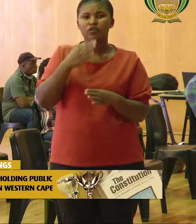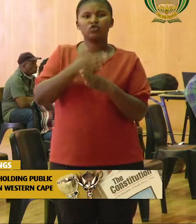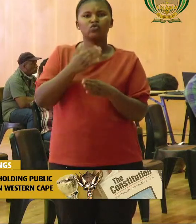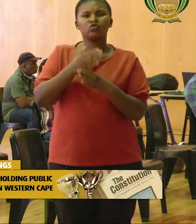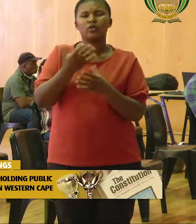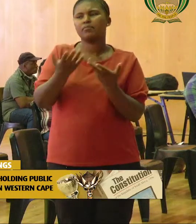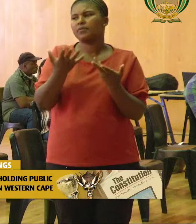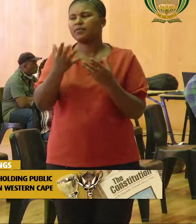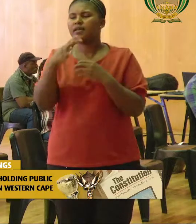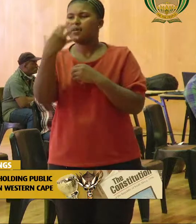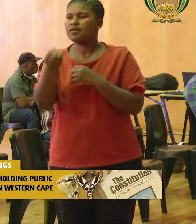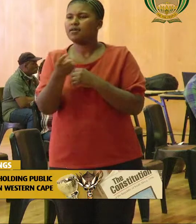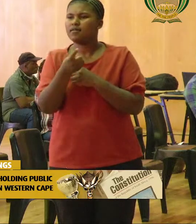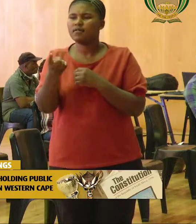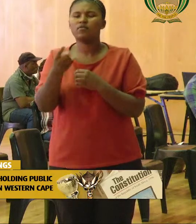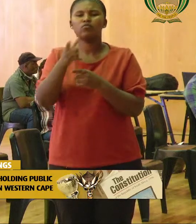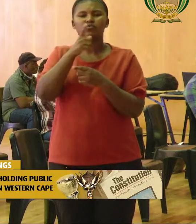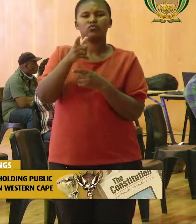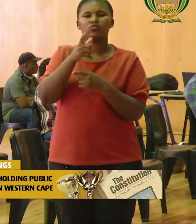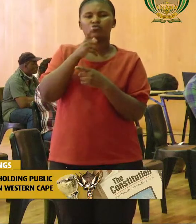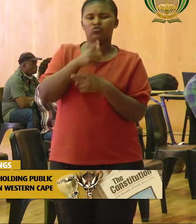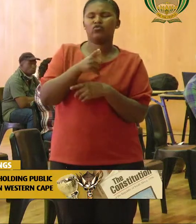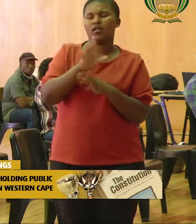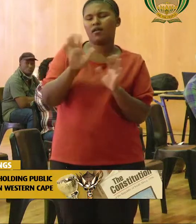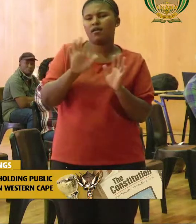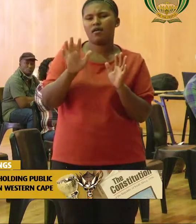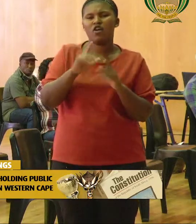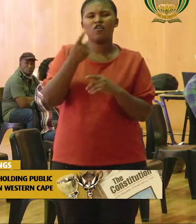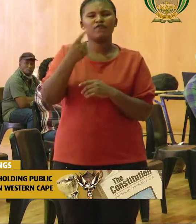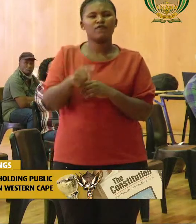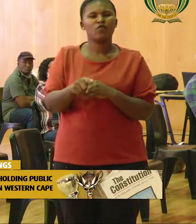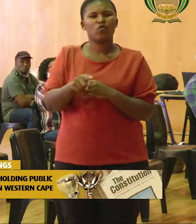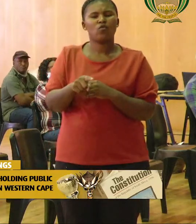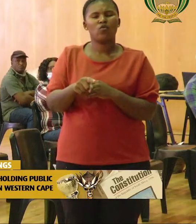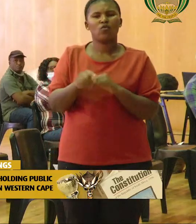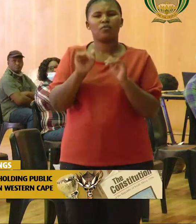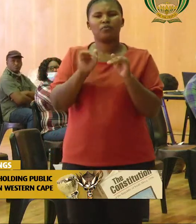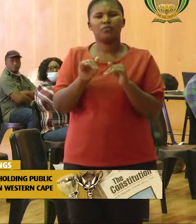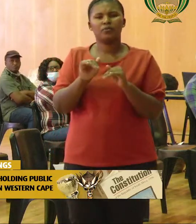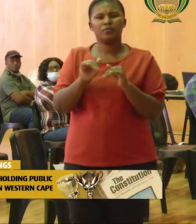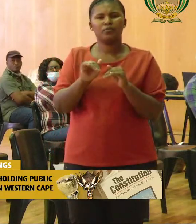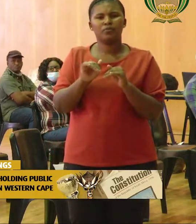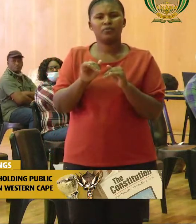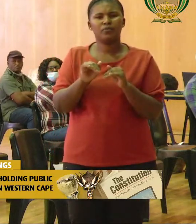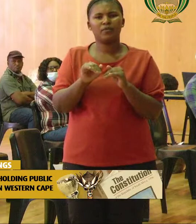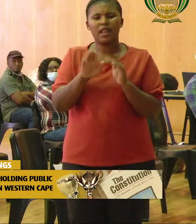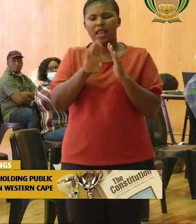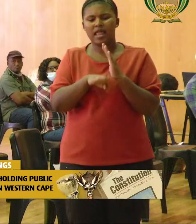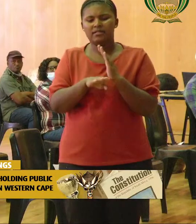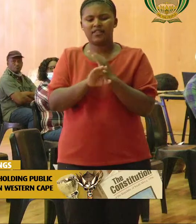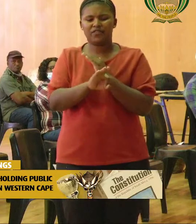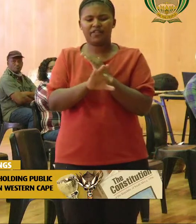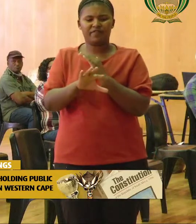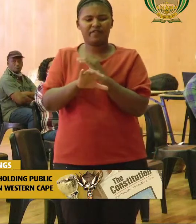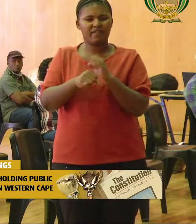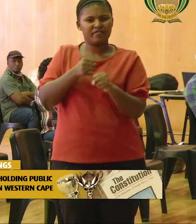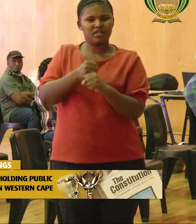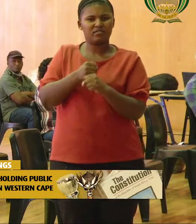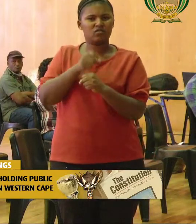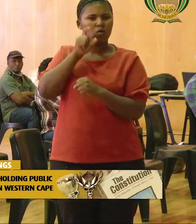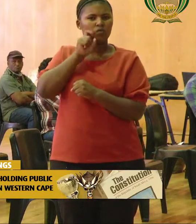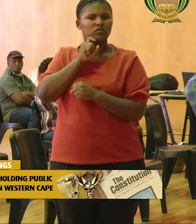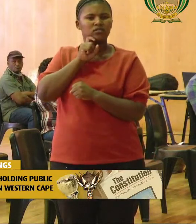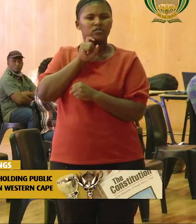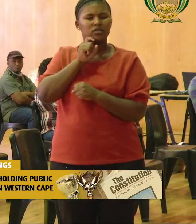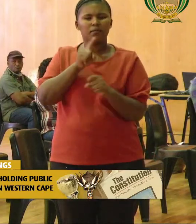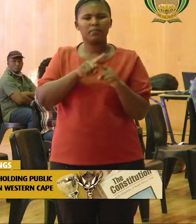that are available, you will be told that they are only for the ones who are less than 35 years of age.